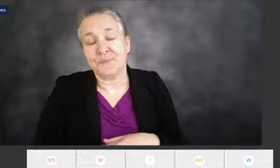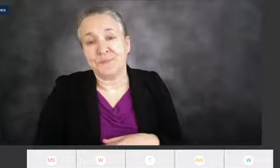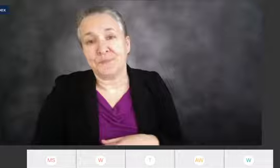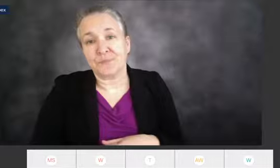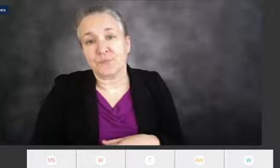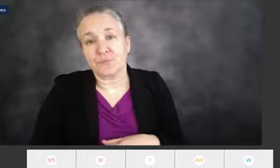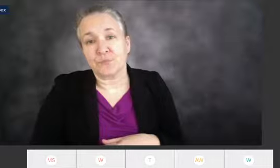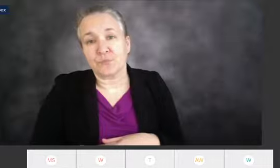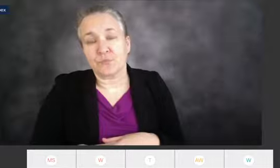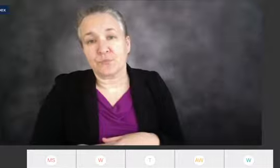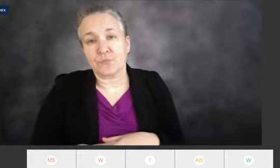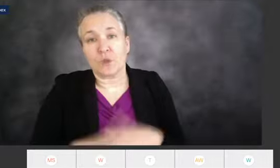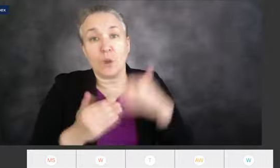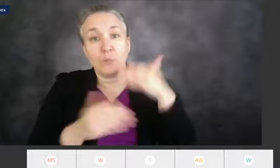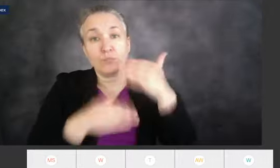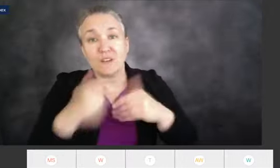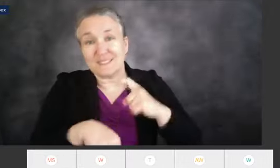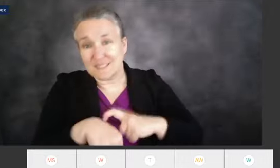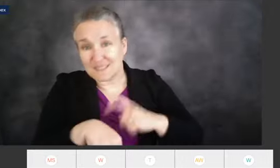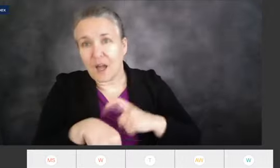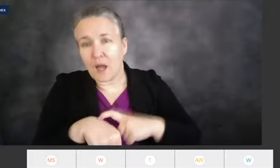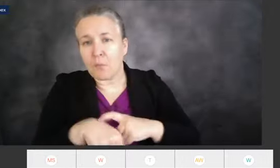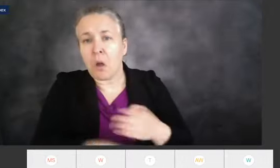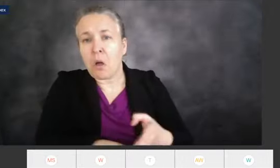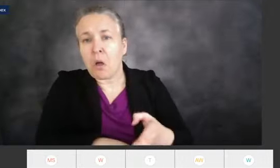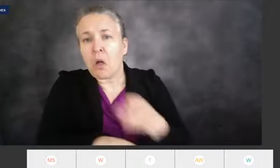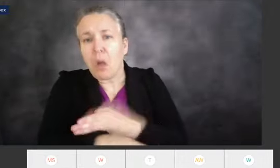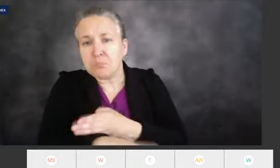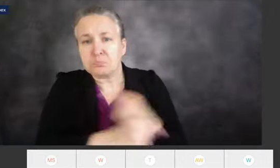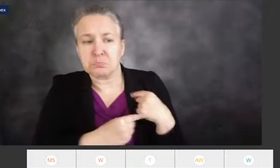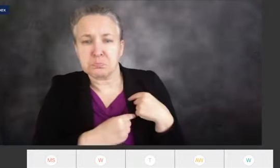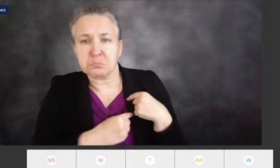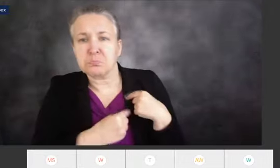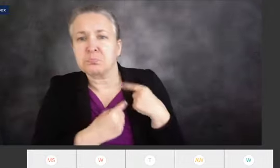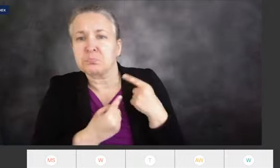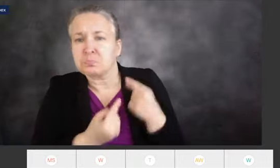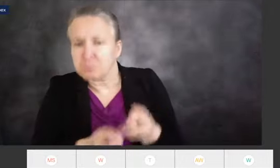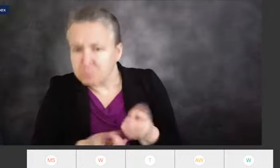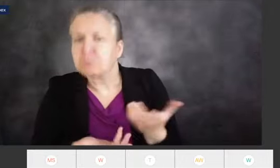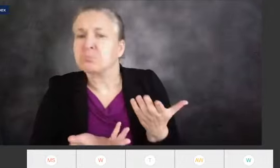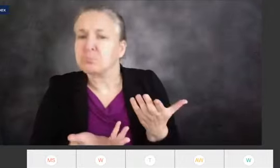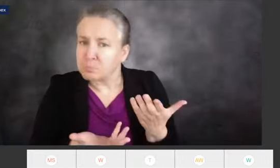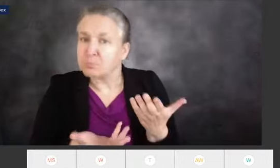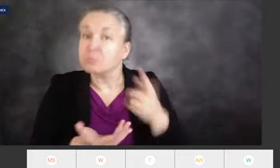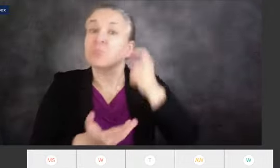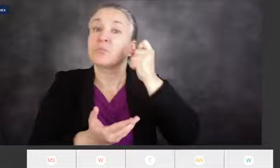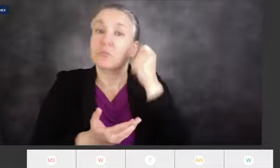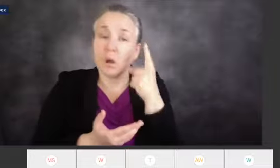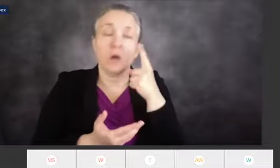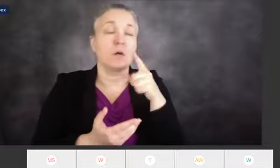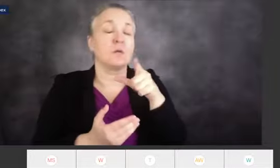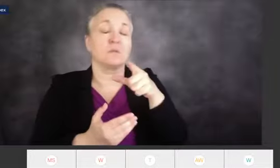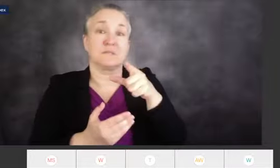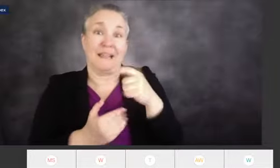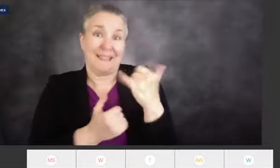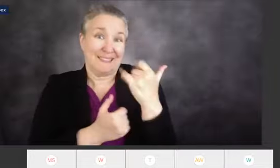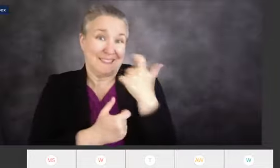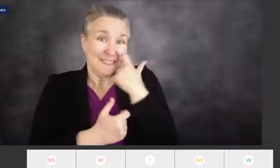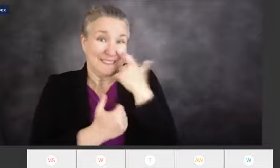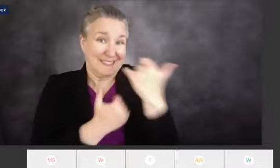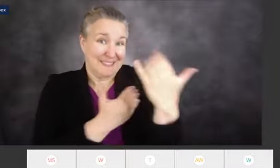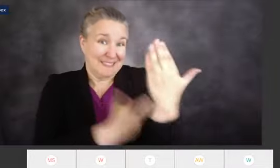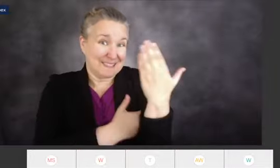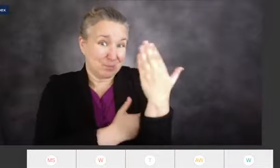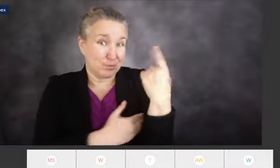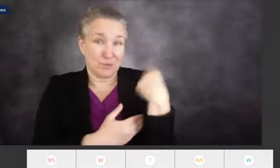The processing time has improved since we first started this process, but as of this morning, we are only